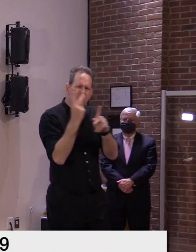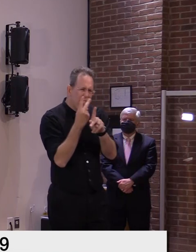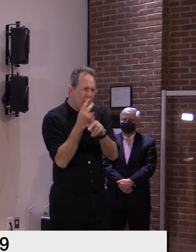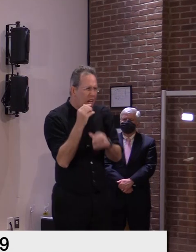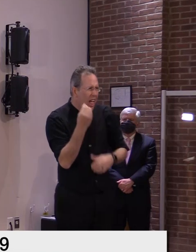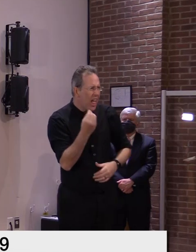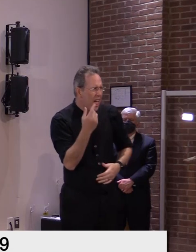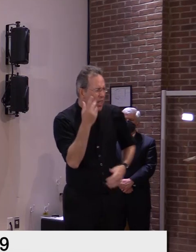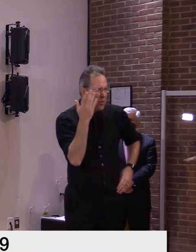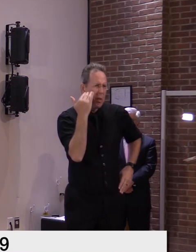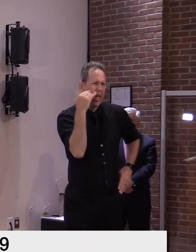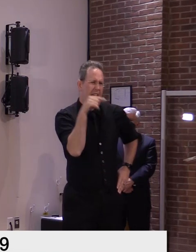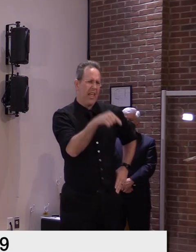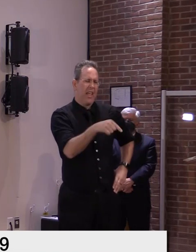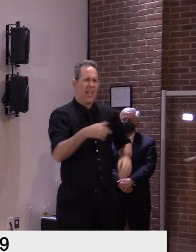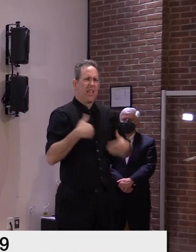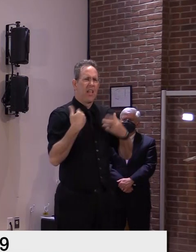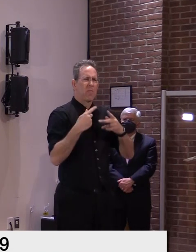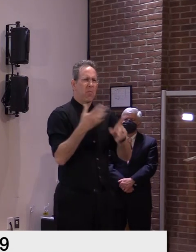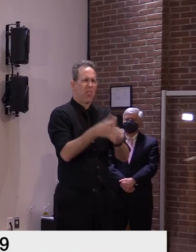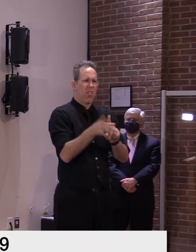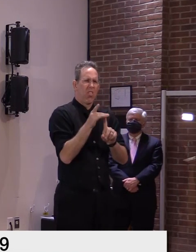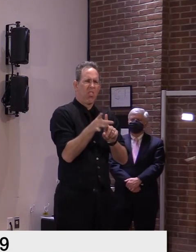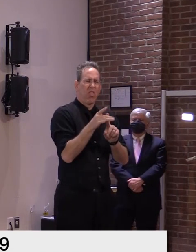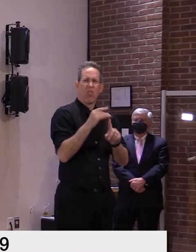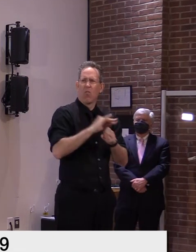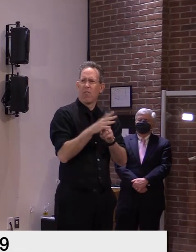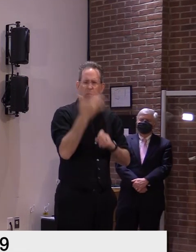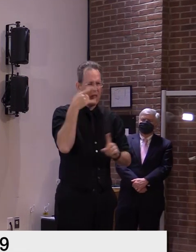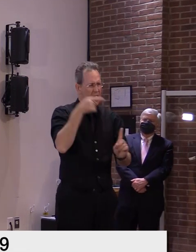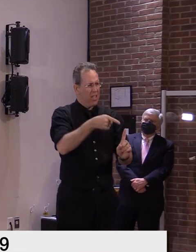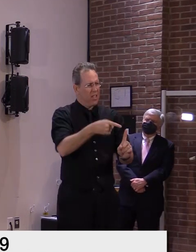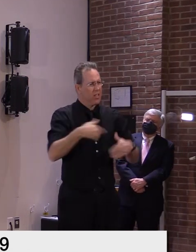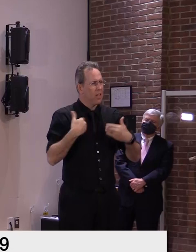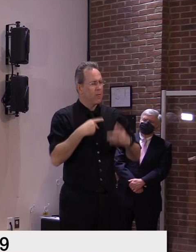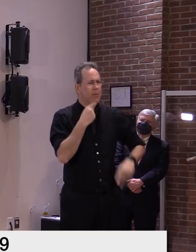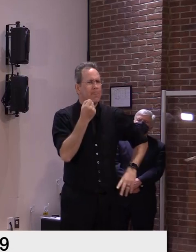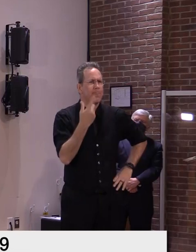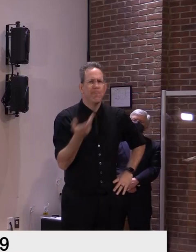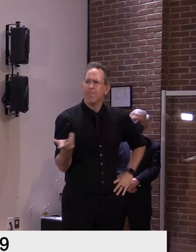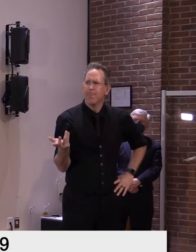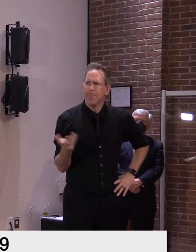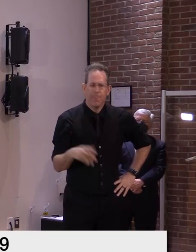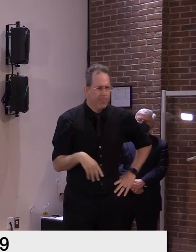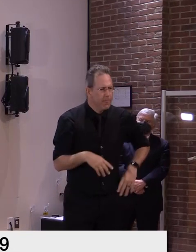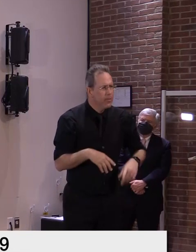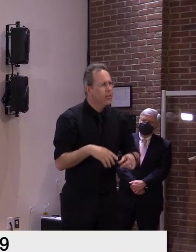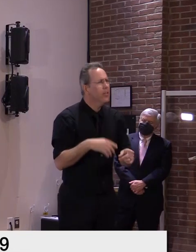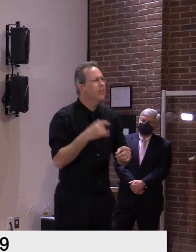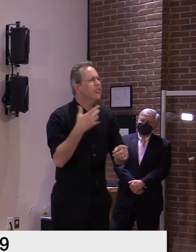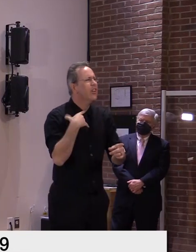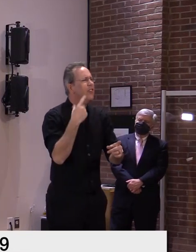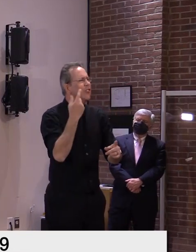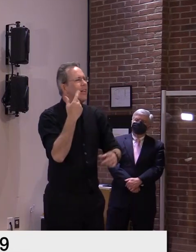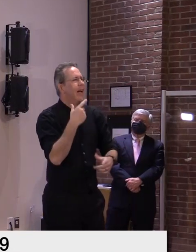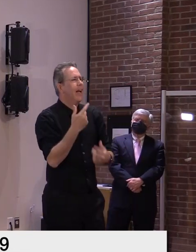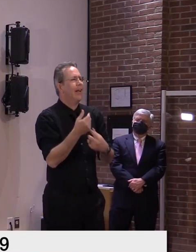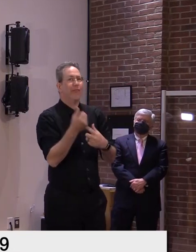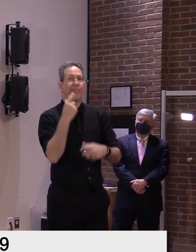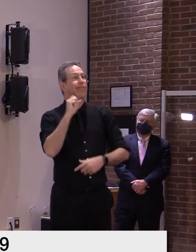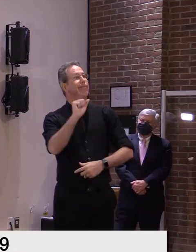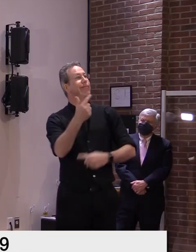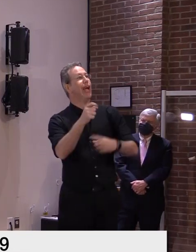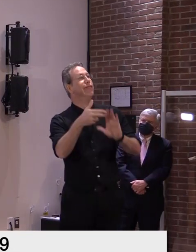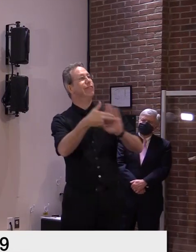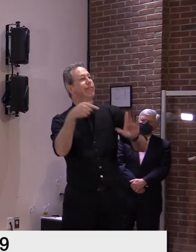a lot of folks to see that number ticking up and not have anything to go on other than it's just an age group and they haven't been vaccinated. So I just wasn't sure what trends